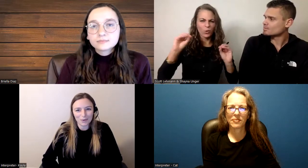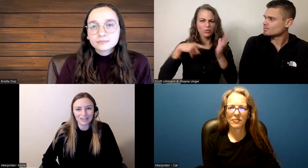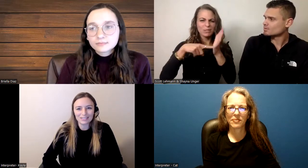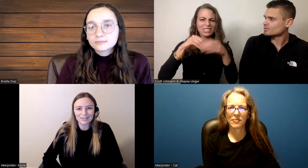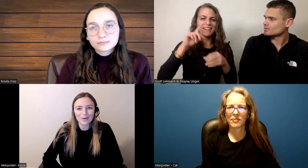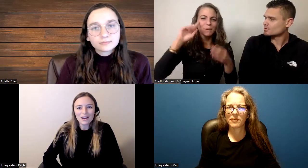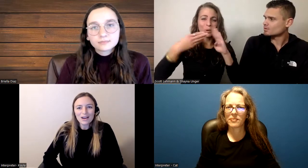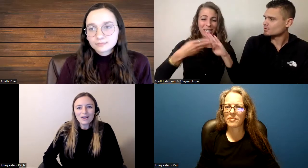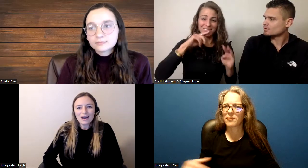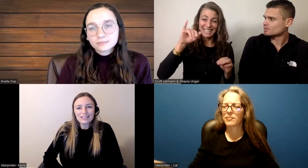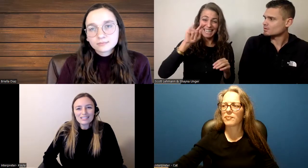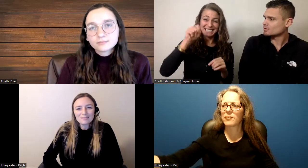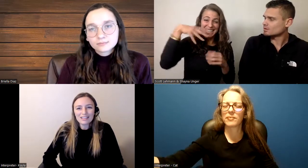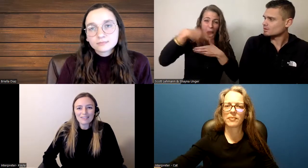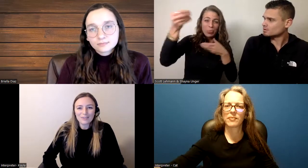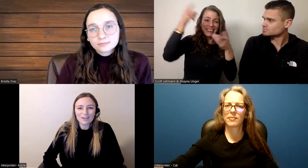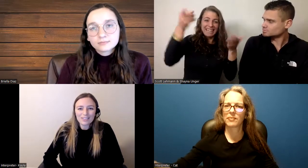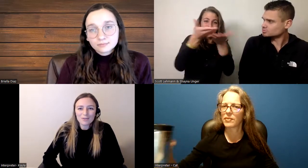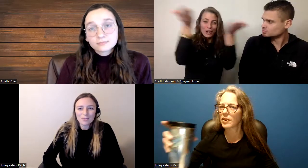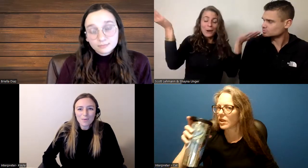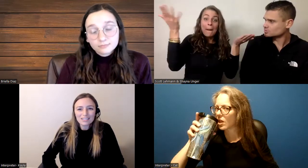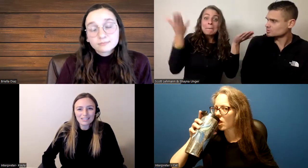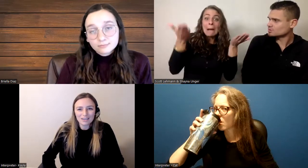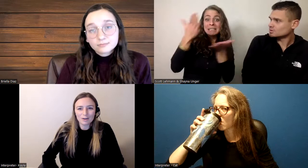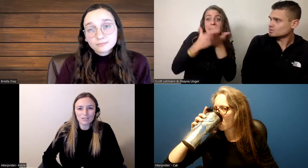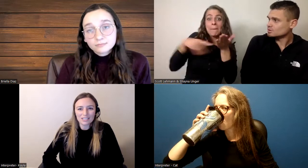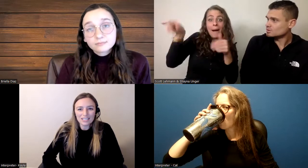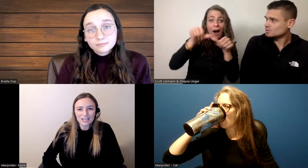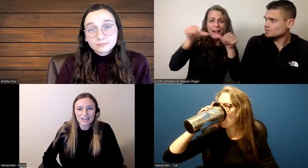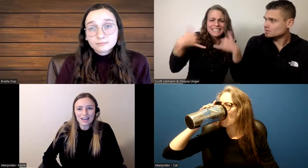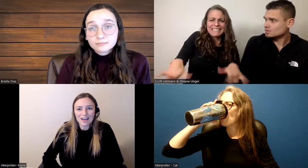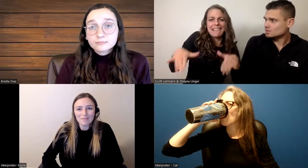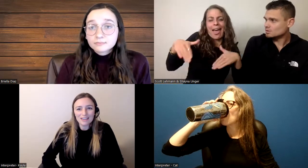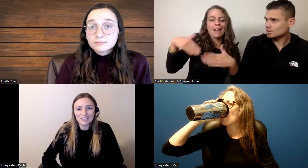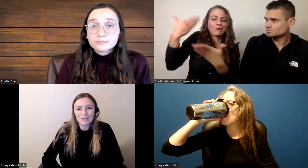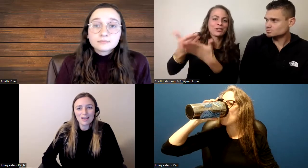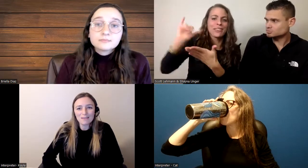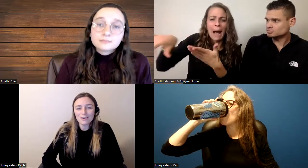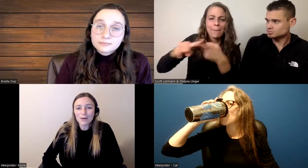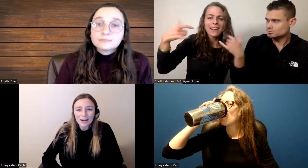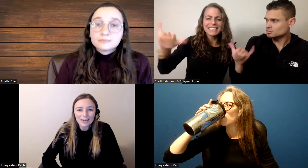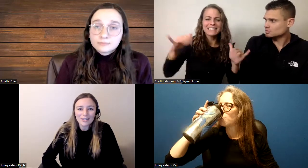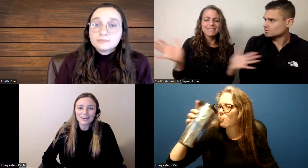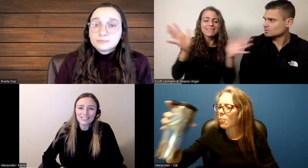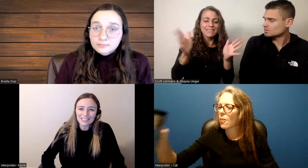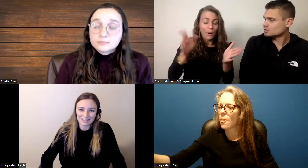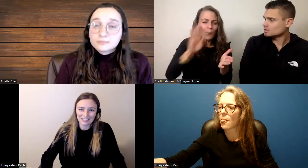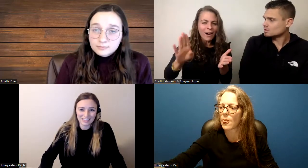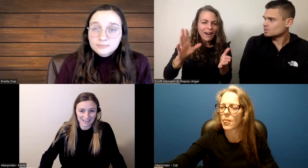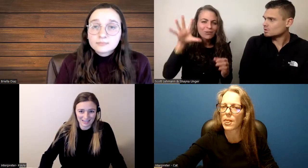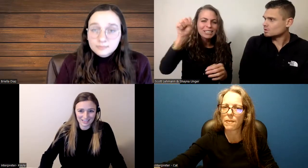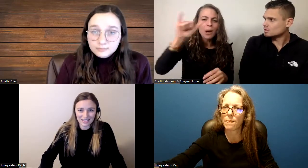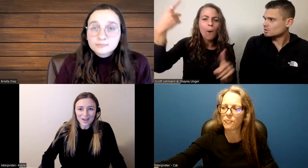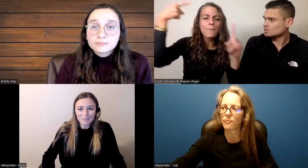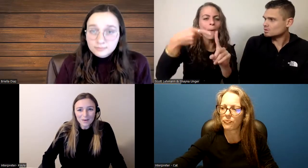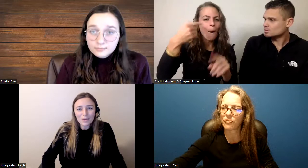really important. You know, it seems like for a long time, there wasn't a ton of representation. And, you know, maybe your area, there isn't a